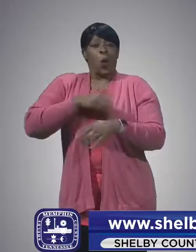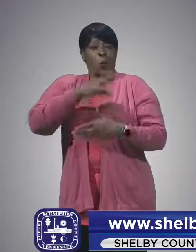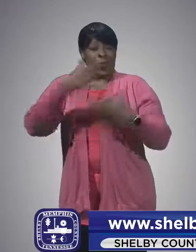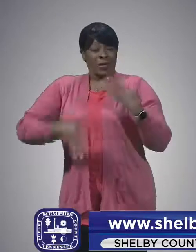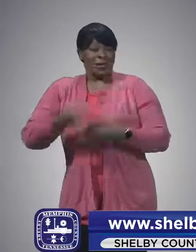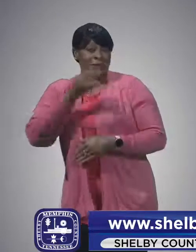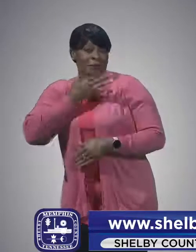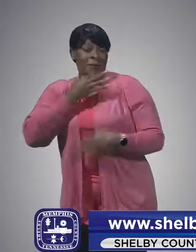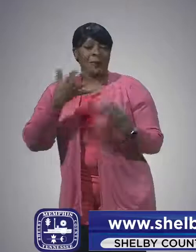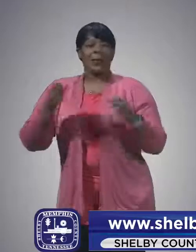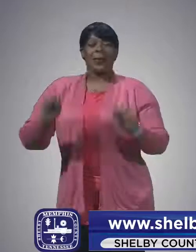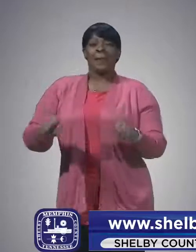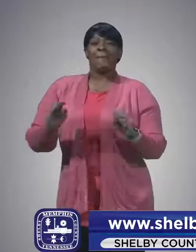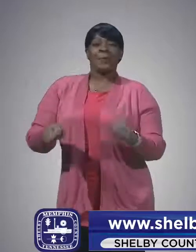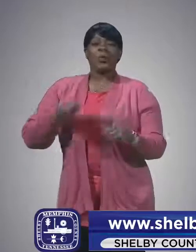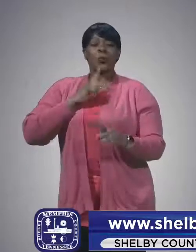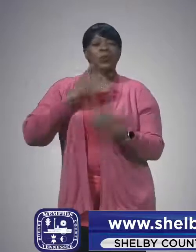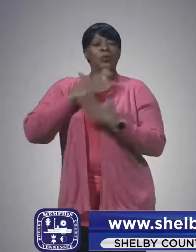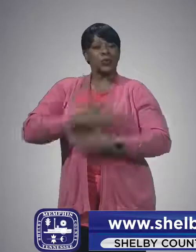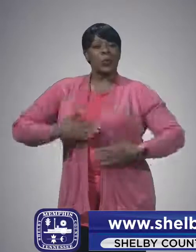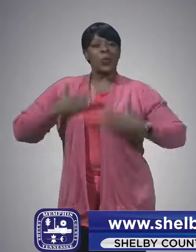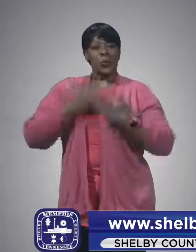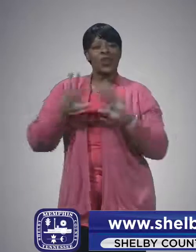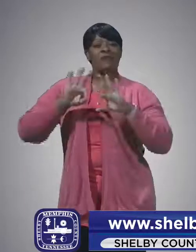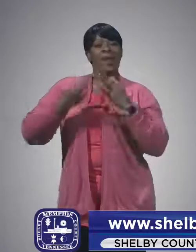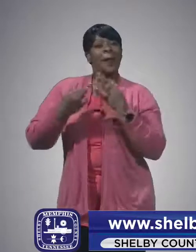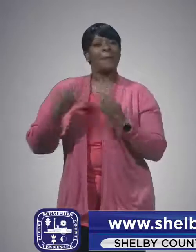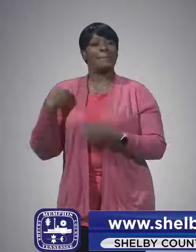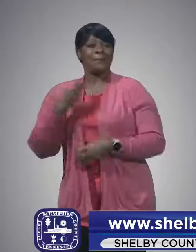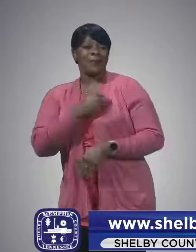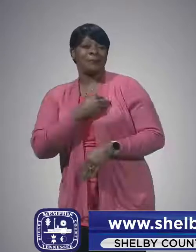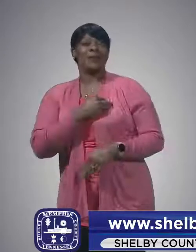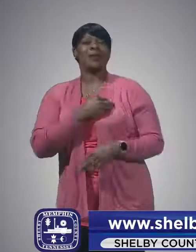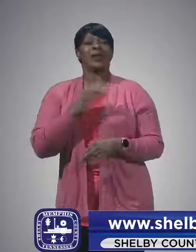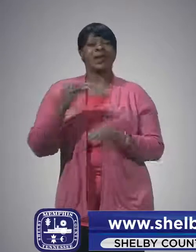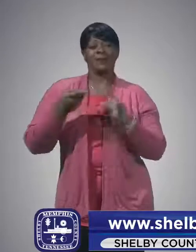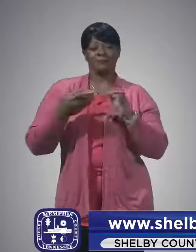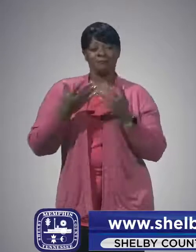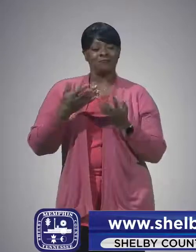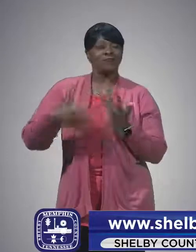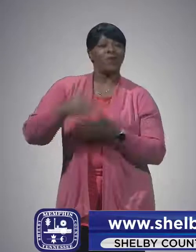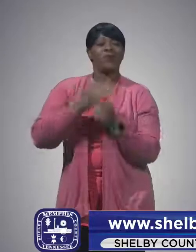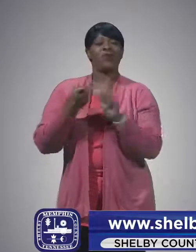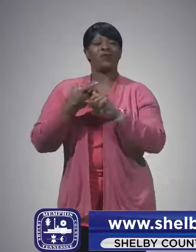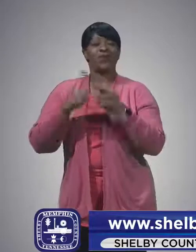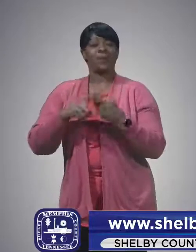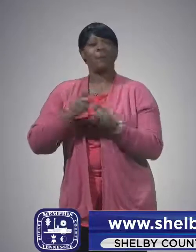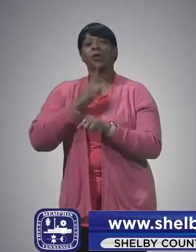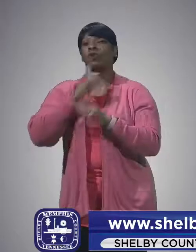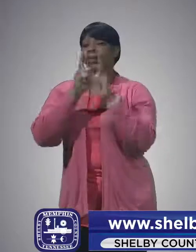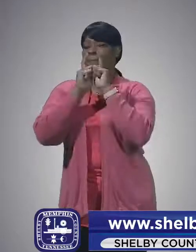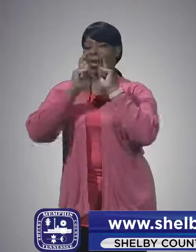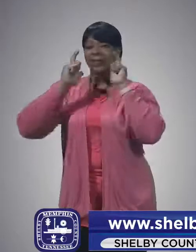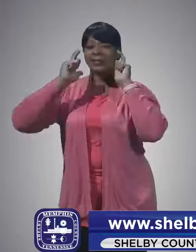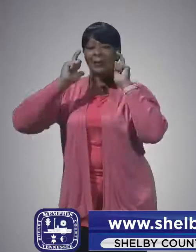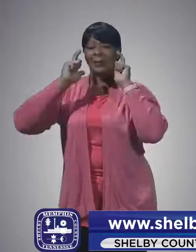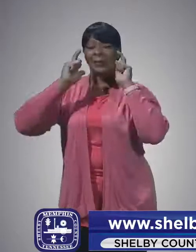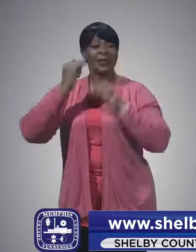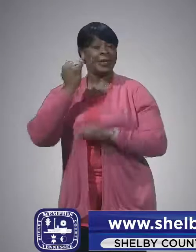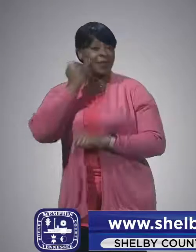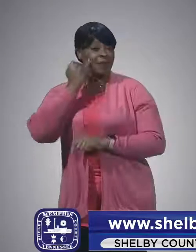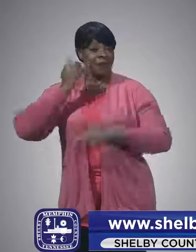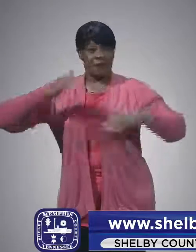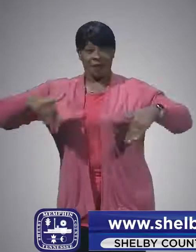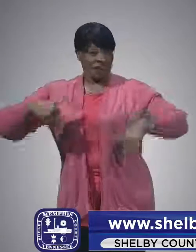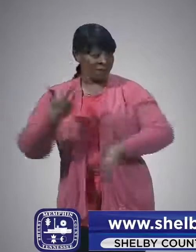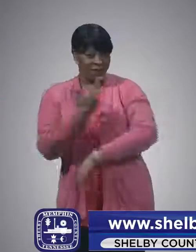weekend. We want to be able to enjoy our family members and our friends, and so we need to make sure that we are masked up. And if we have